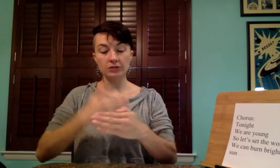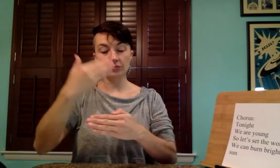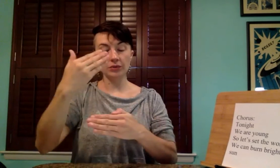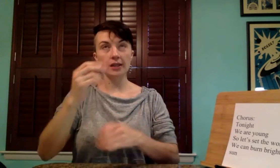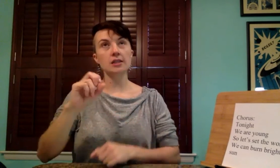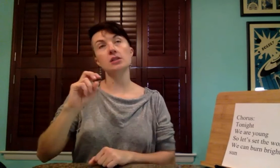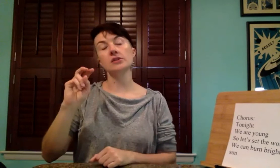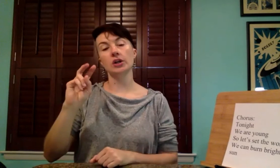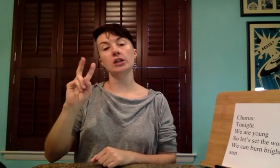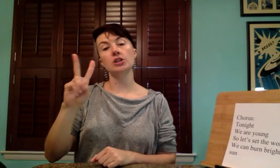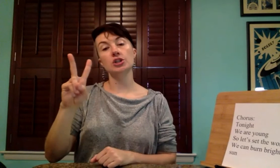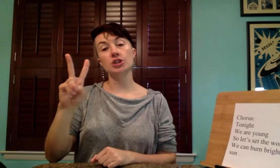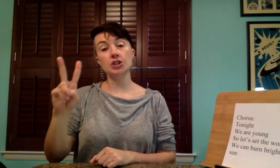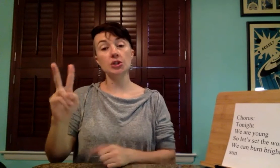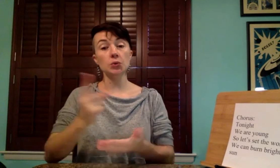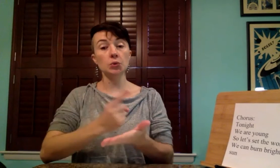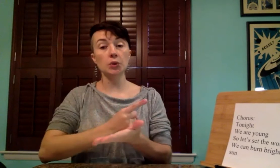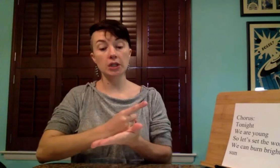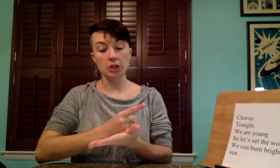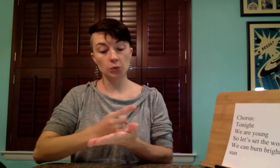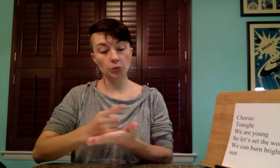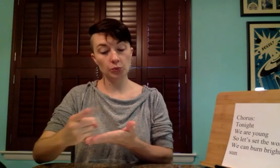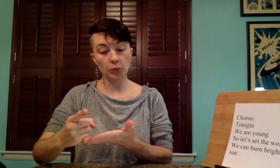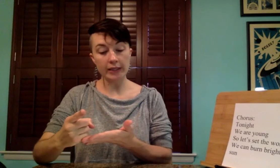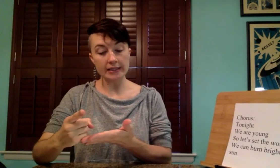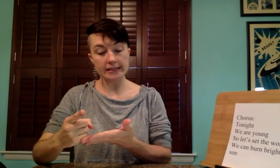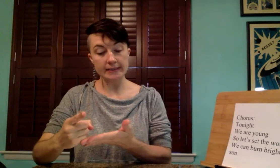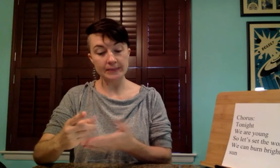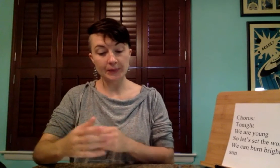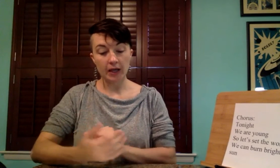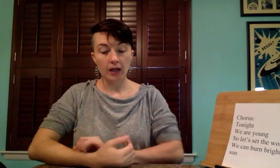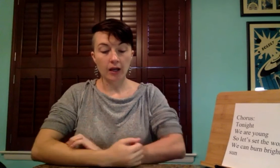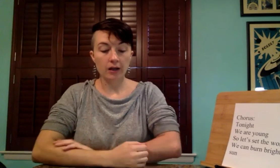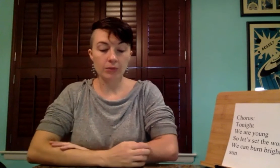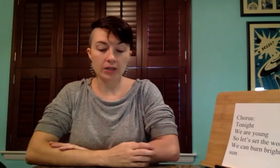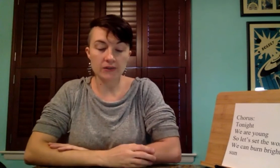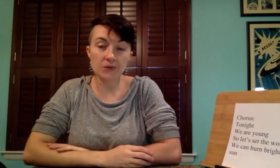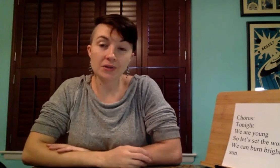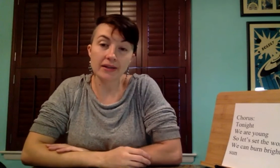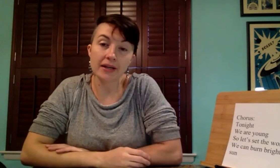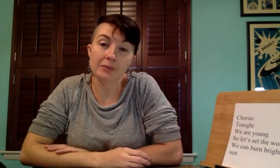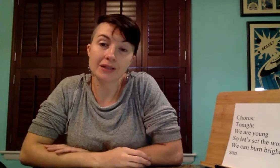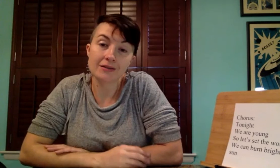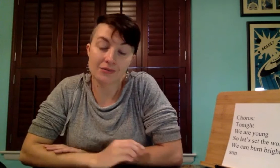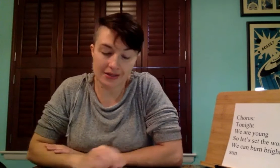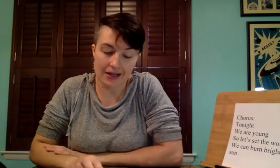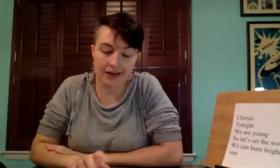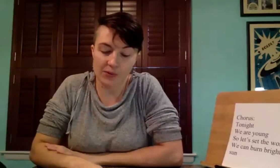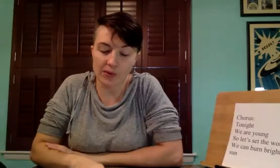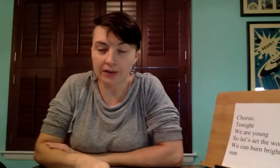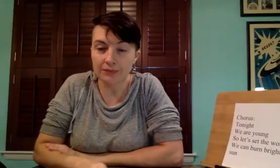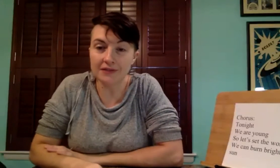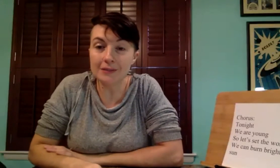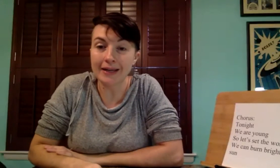you in, 2 weeks. And also I want to let everybody know that I welcome feedback